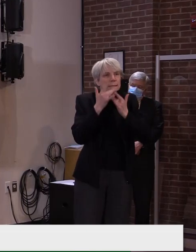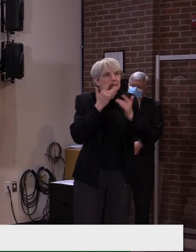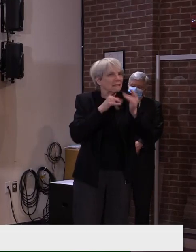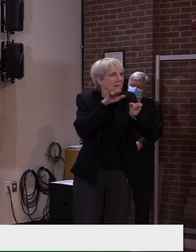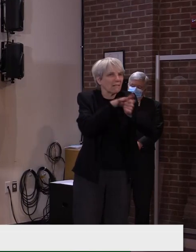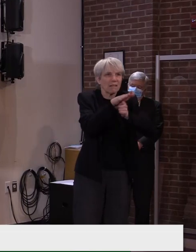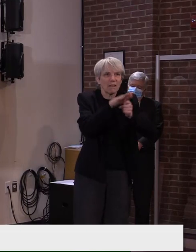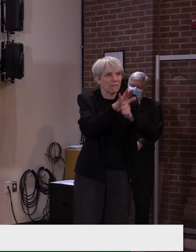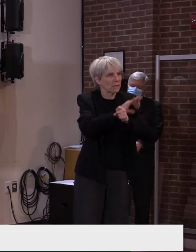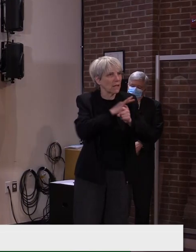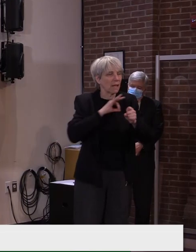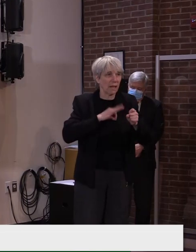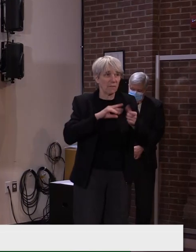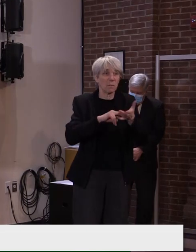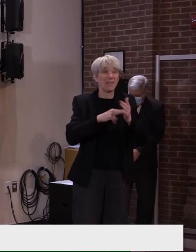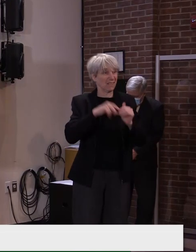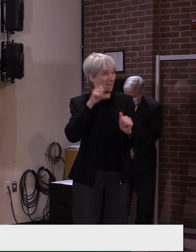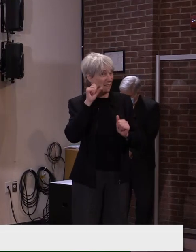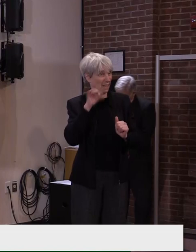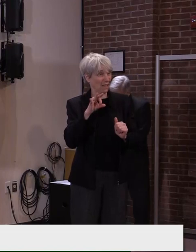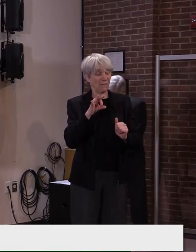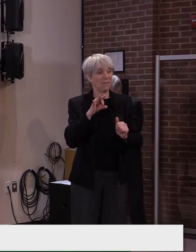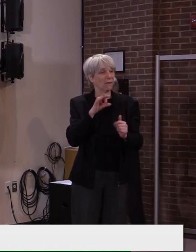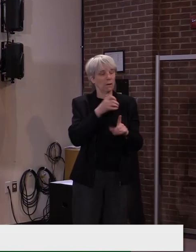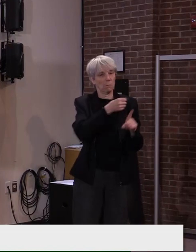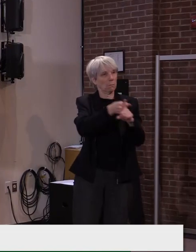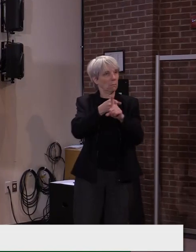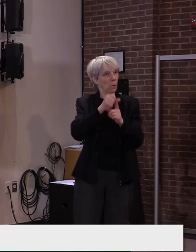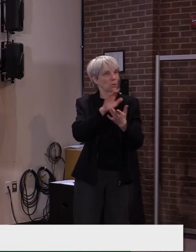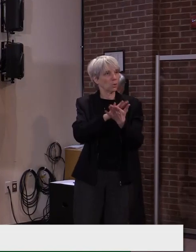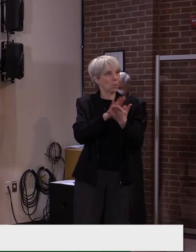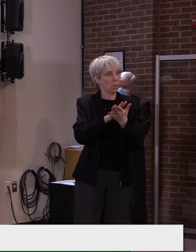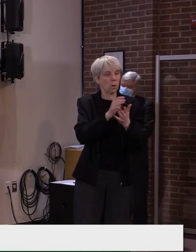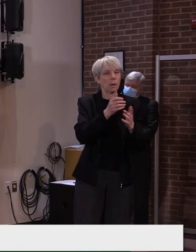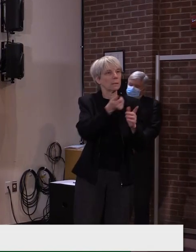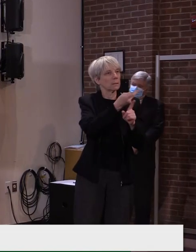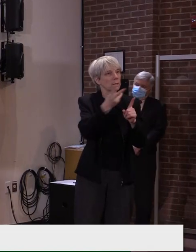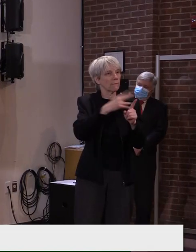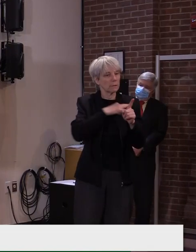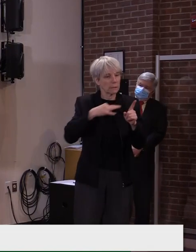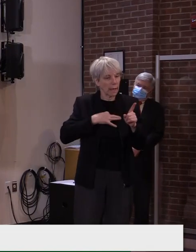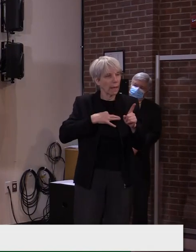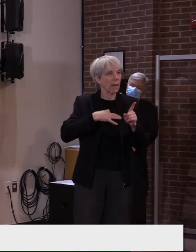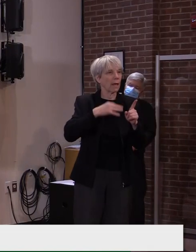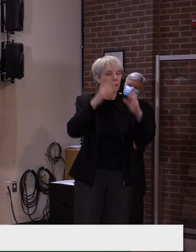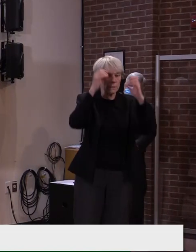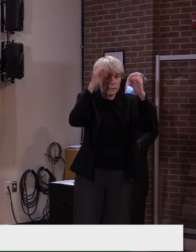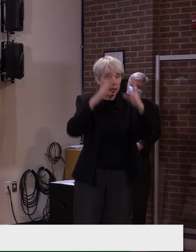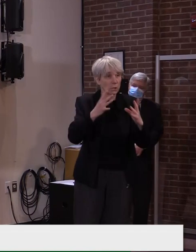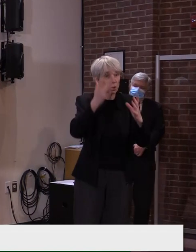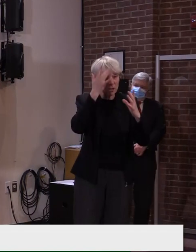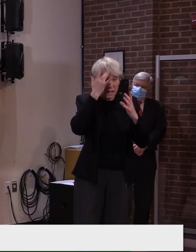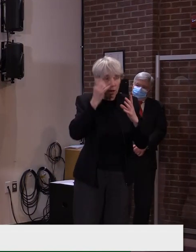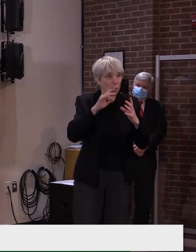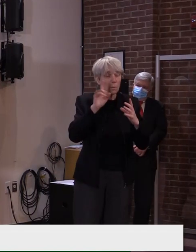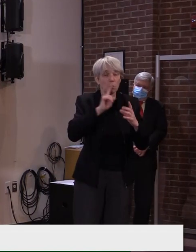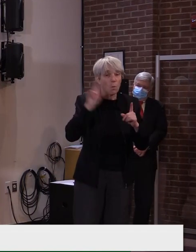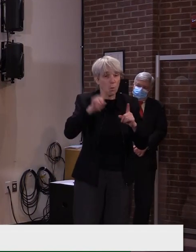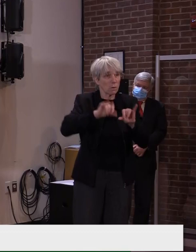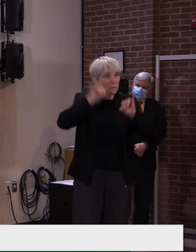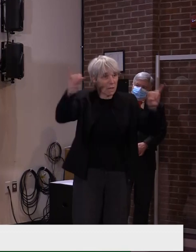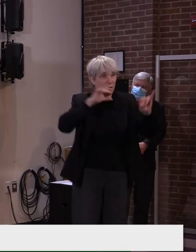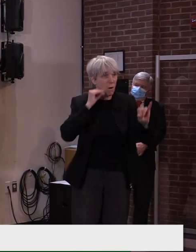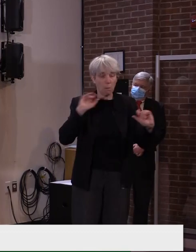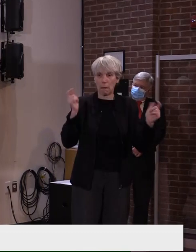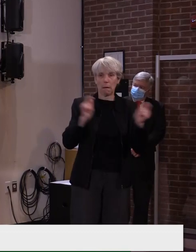every sector across the state. So we want to protect ourselves as best we can in light of that. But again,